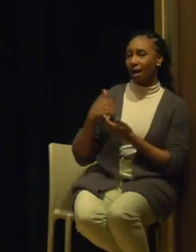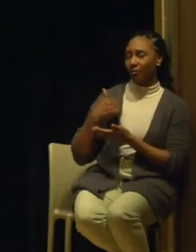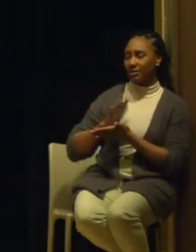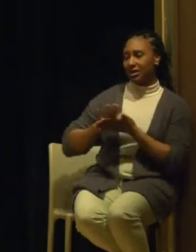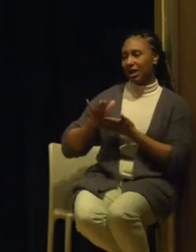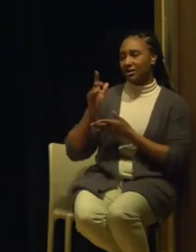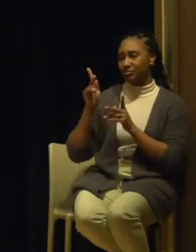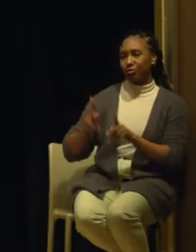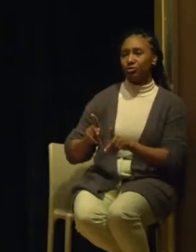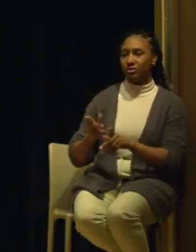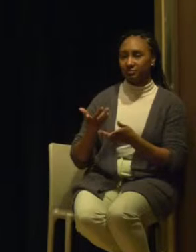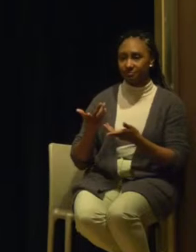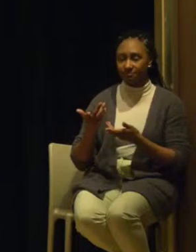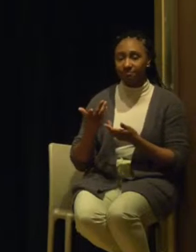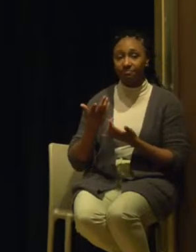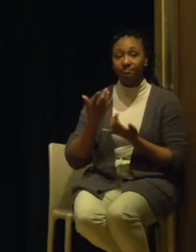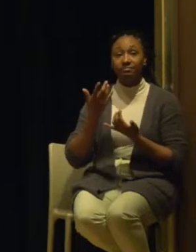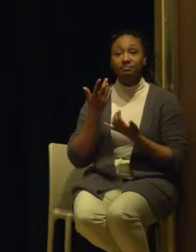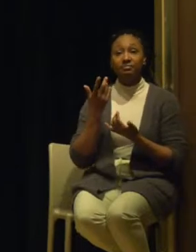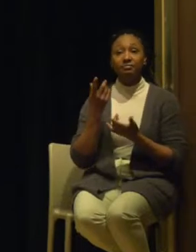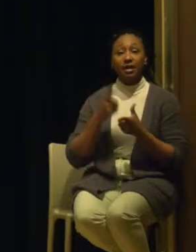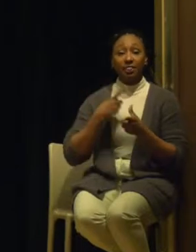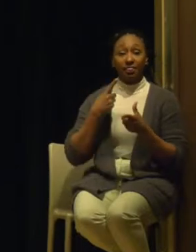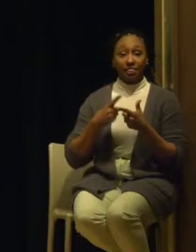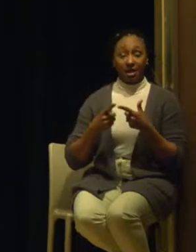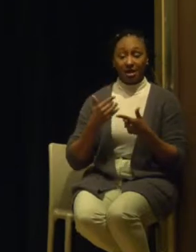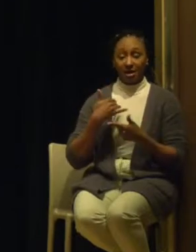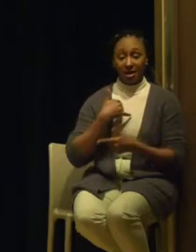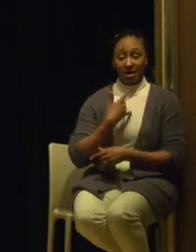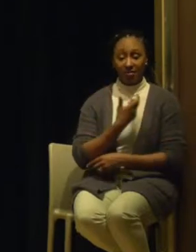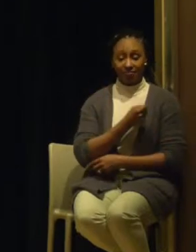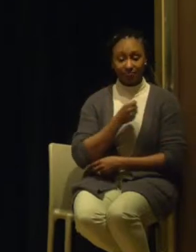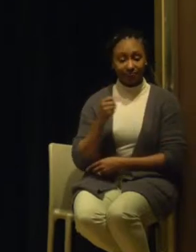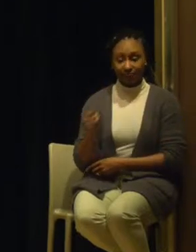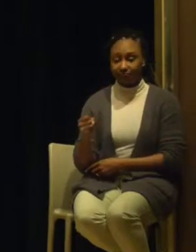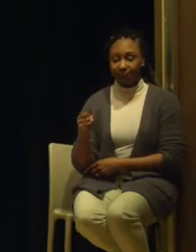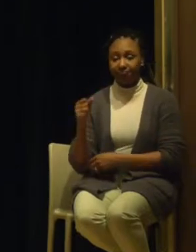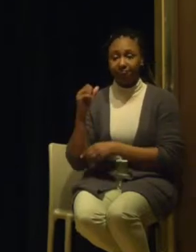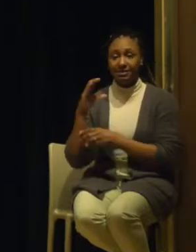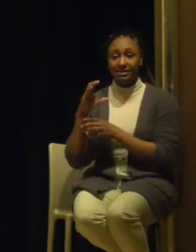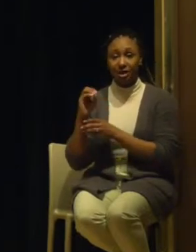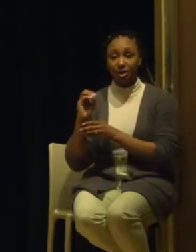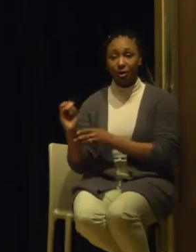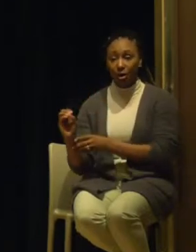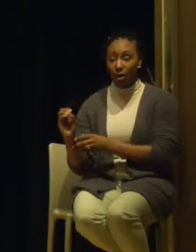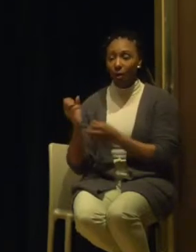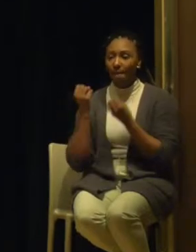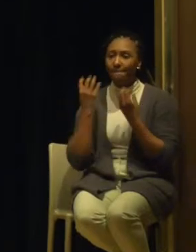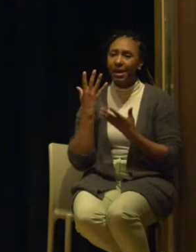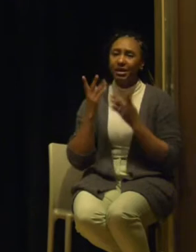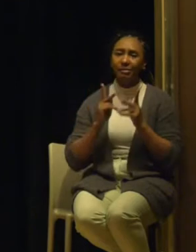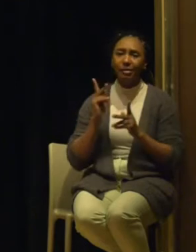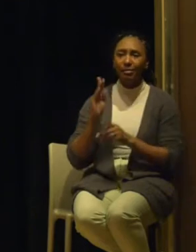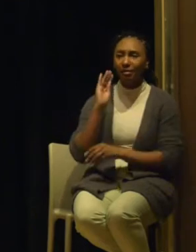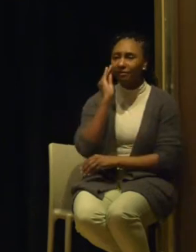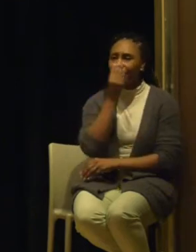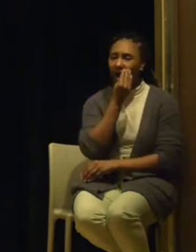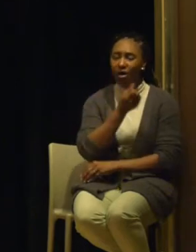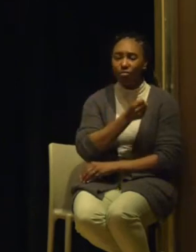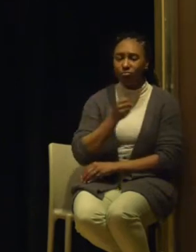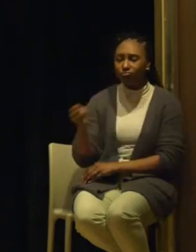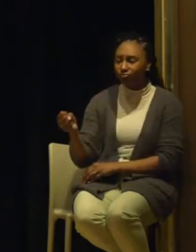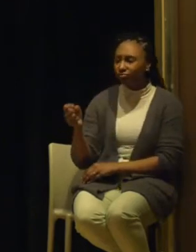was appointed COO, I got all these flowers and, you know, people were like, oh, nice people never win and you're